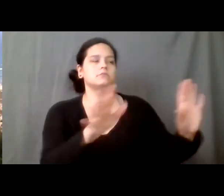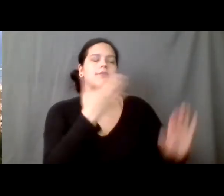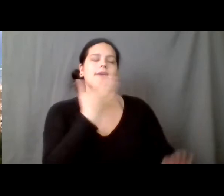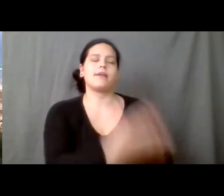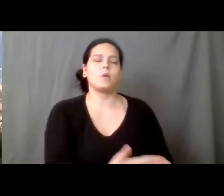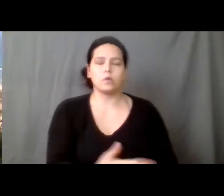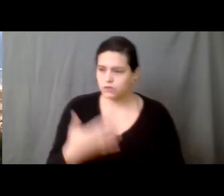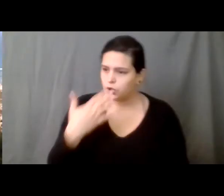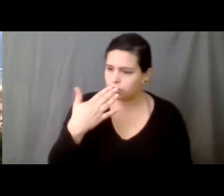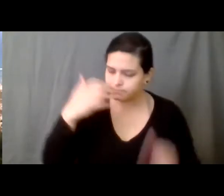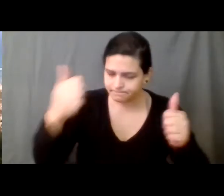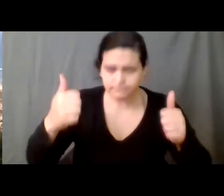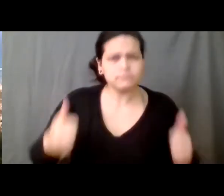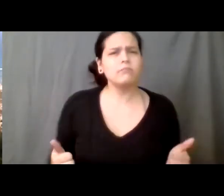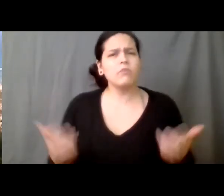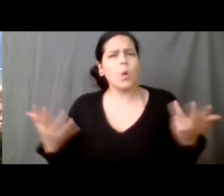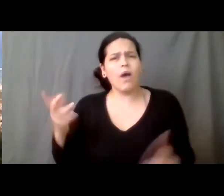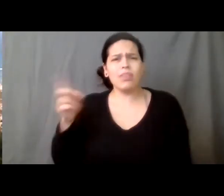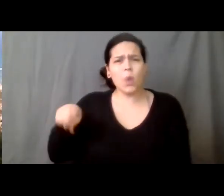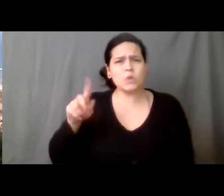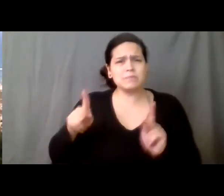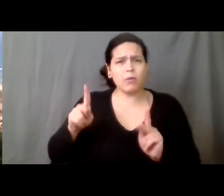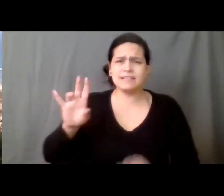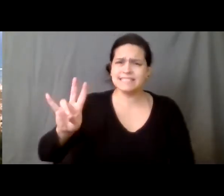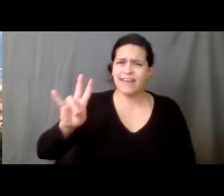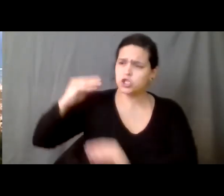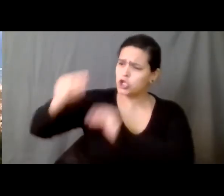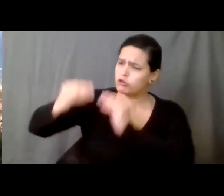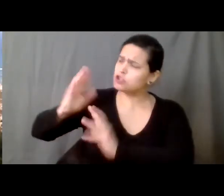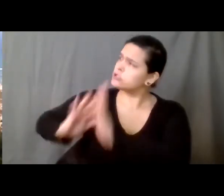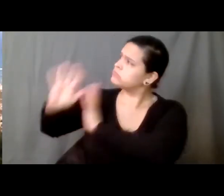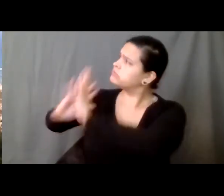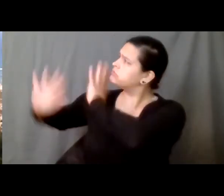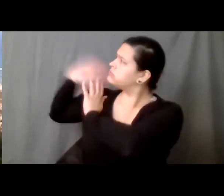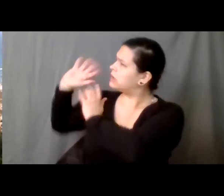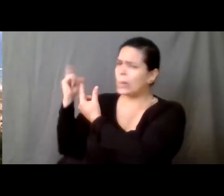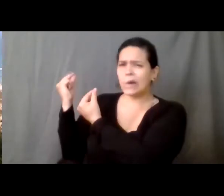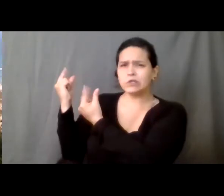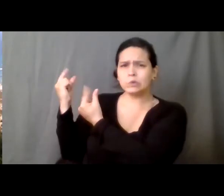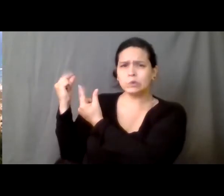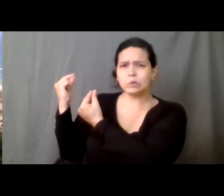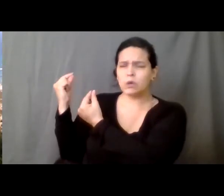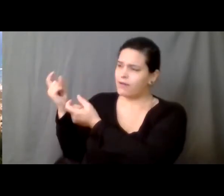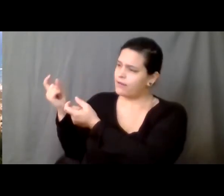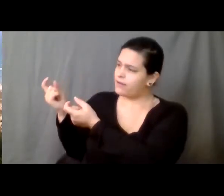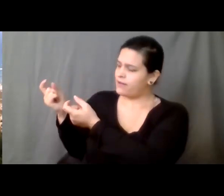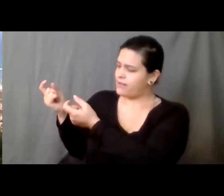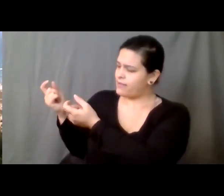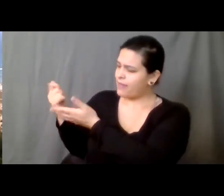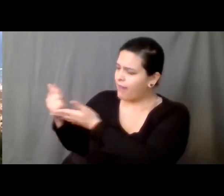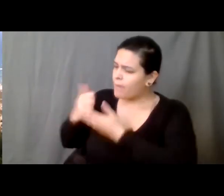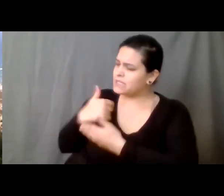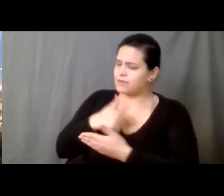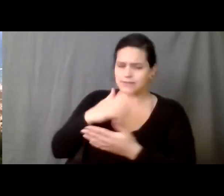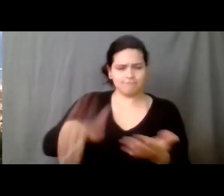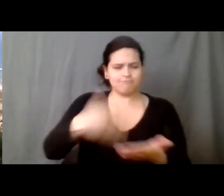good. What did those ancestors do that brought us to this meeting right now? What did they do to bring us